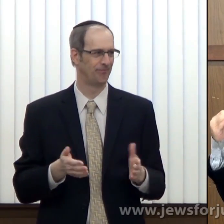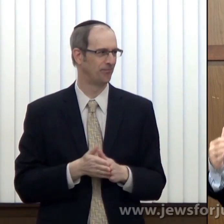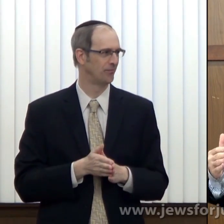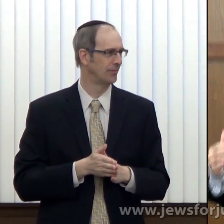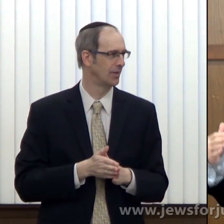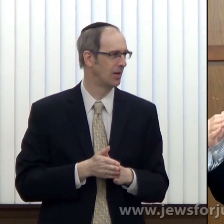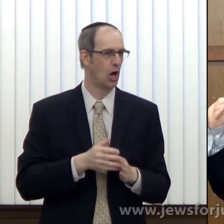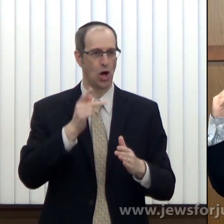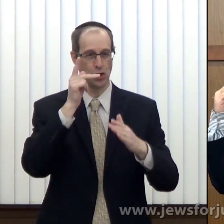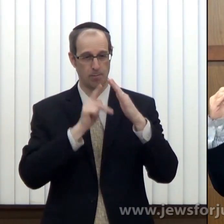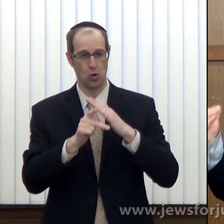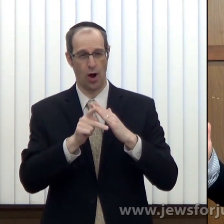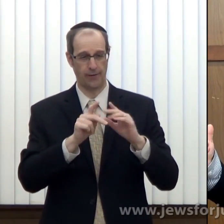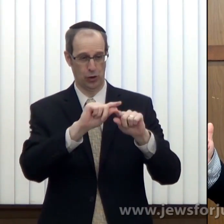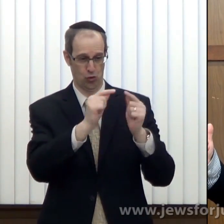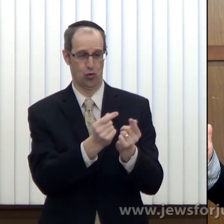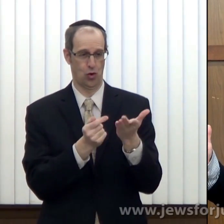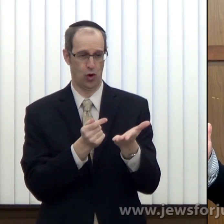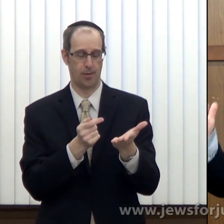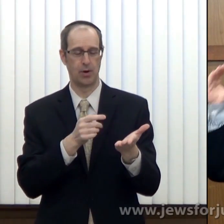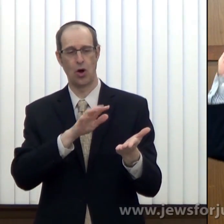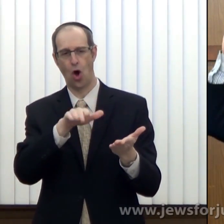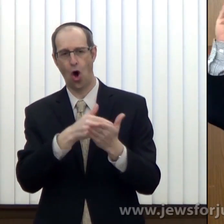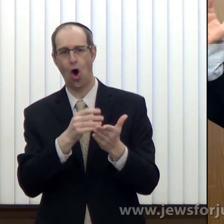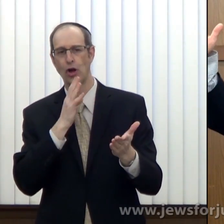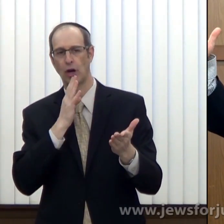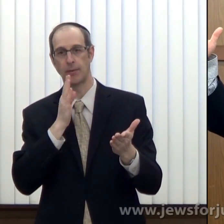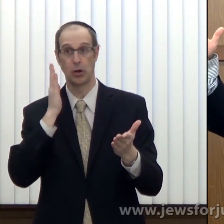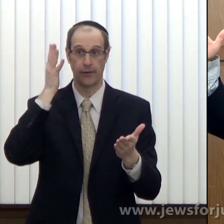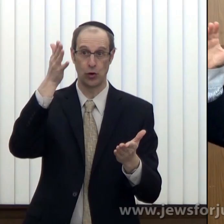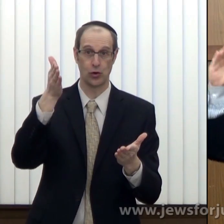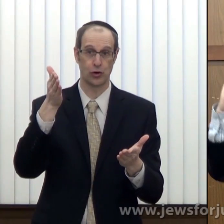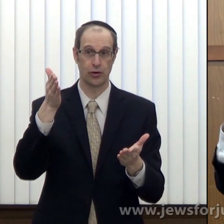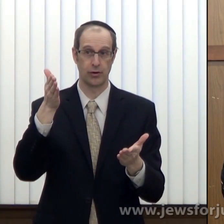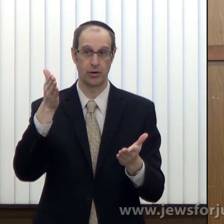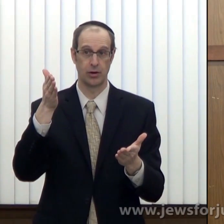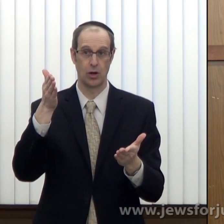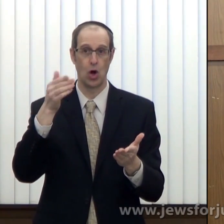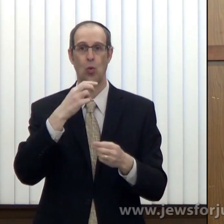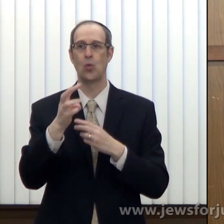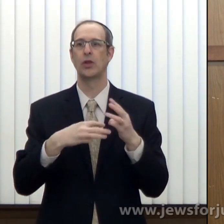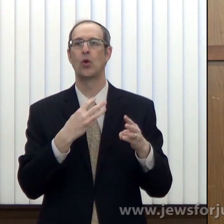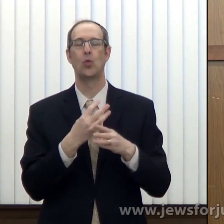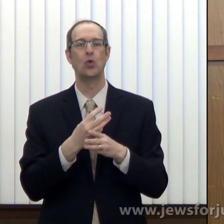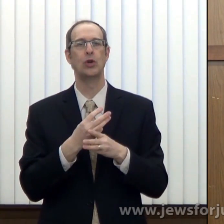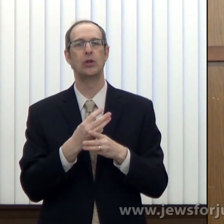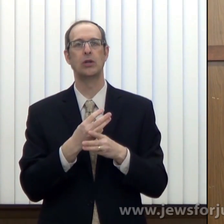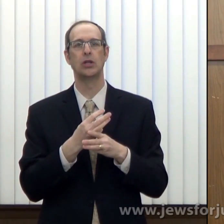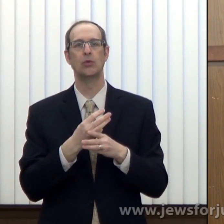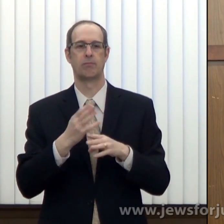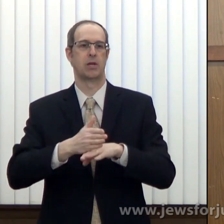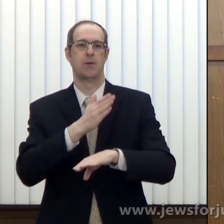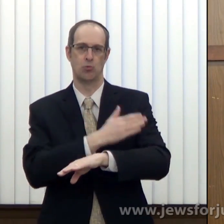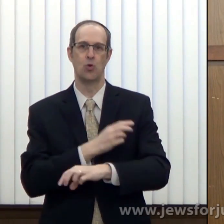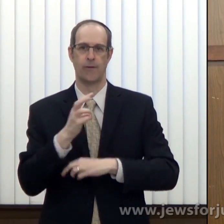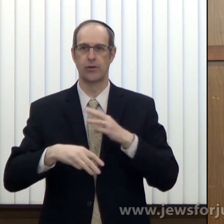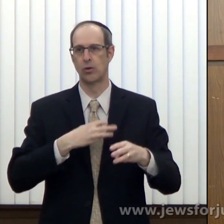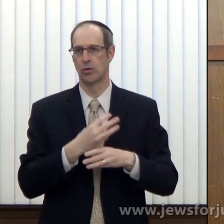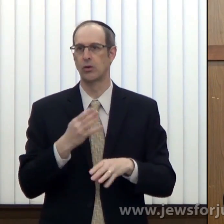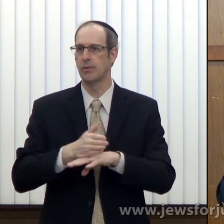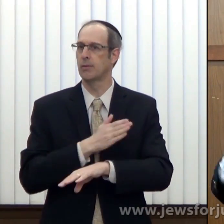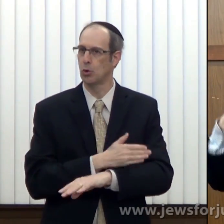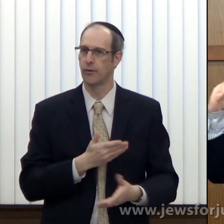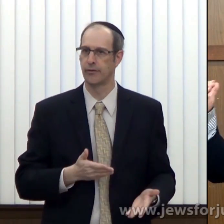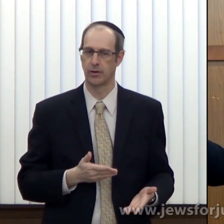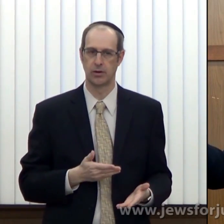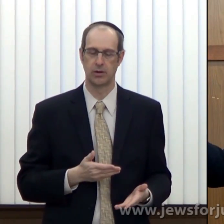The prophets all spoke about a time in the future when the world will be improved. The